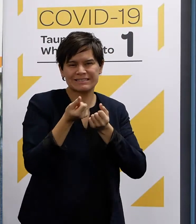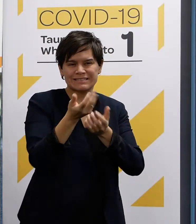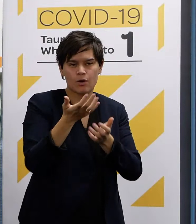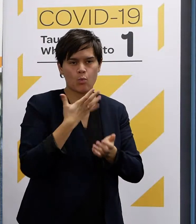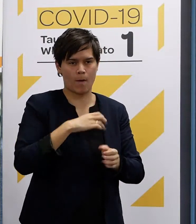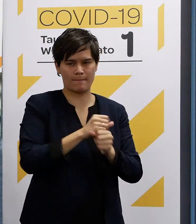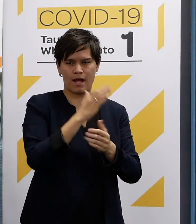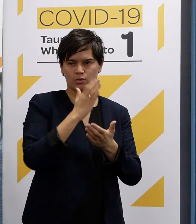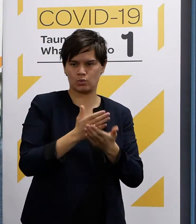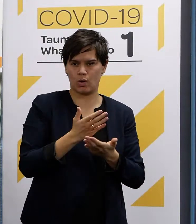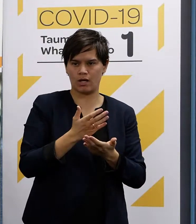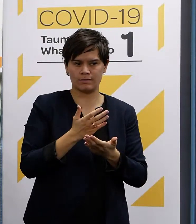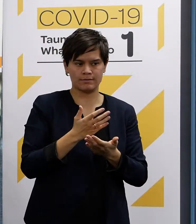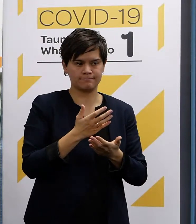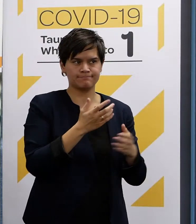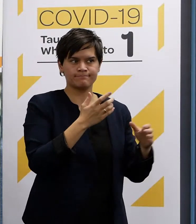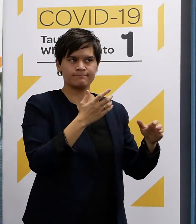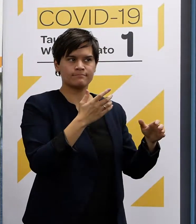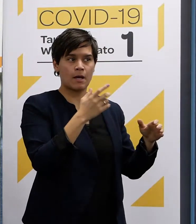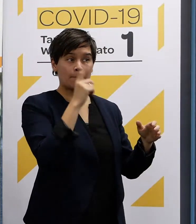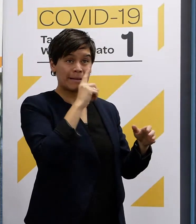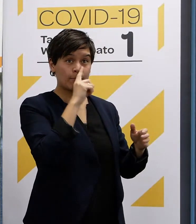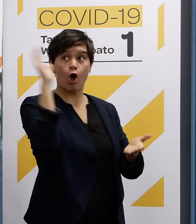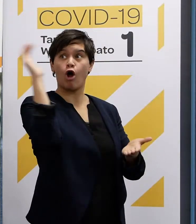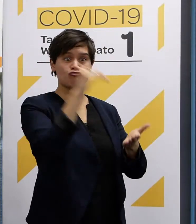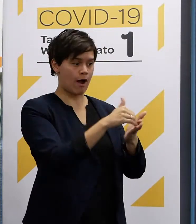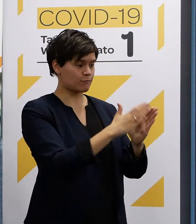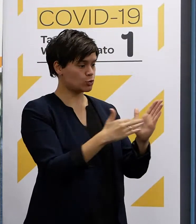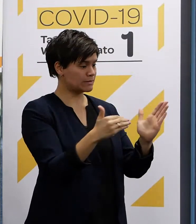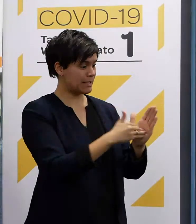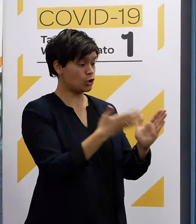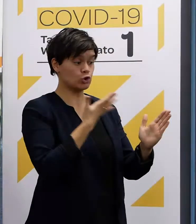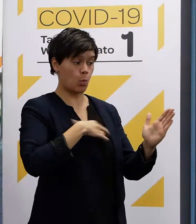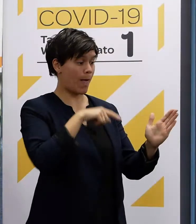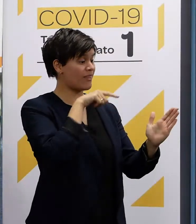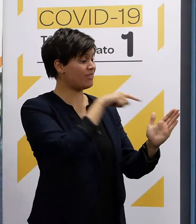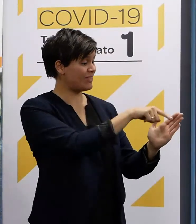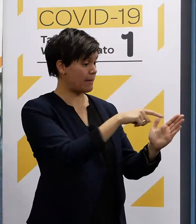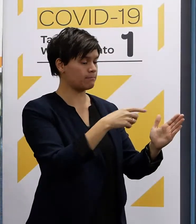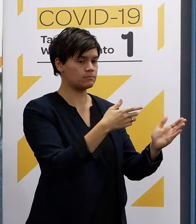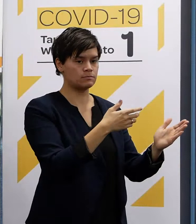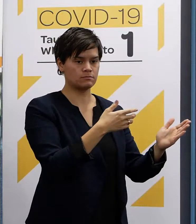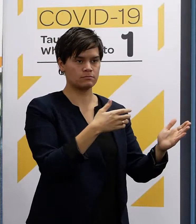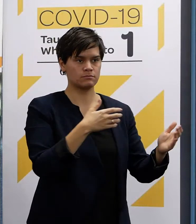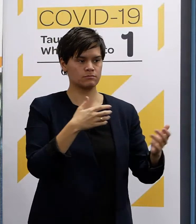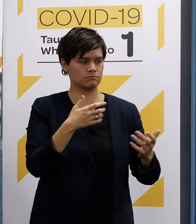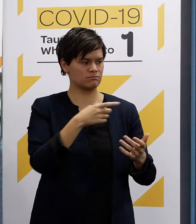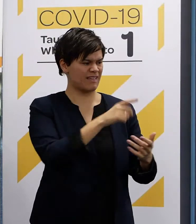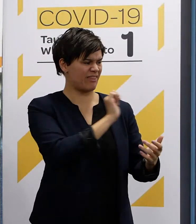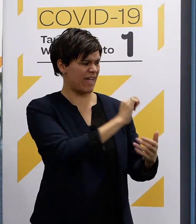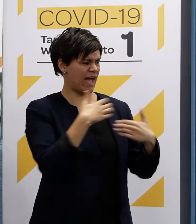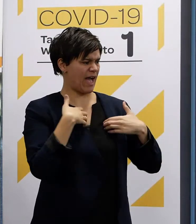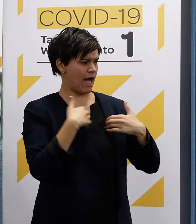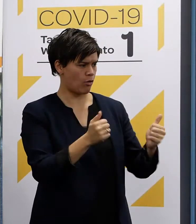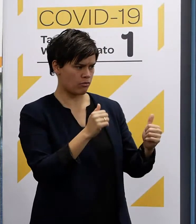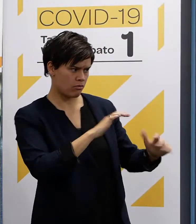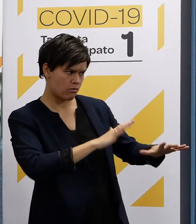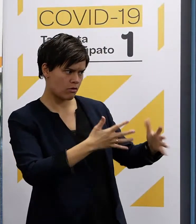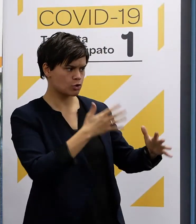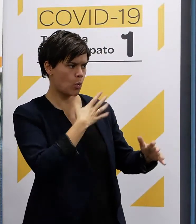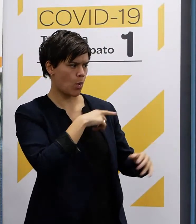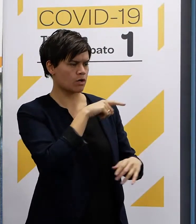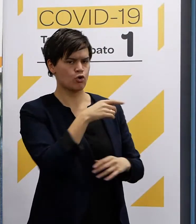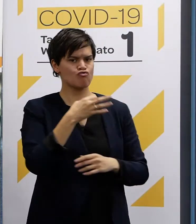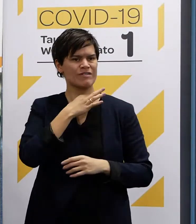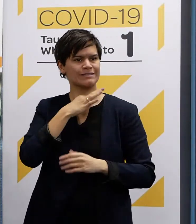Zealanders these people do not pose a risk to their community. And I want to emphasise again, that aside from those who have the